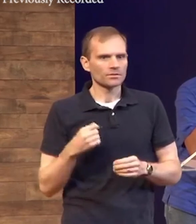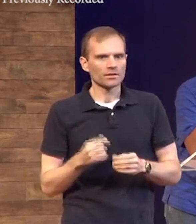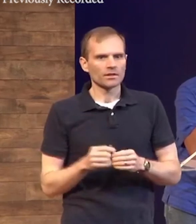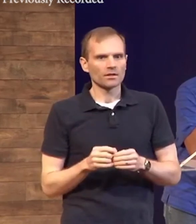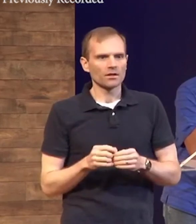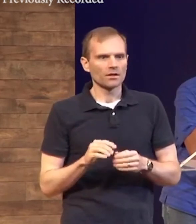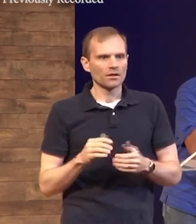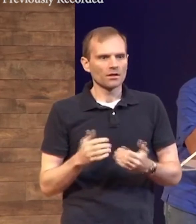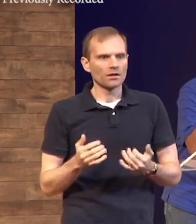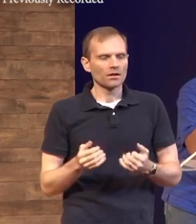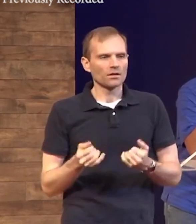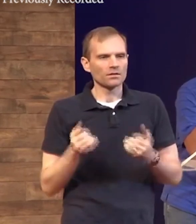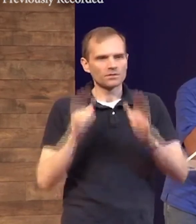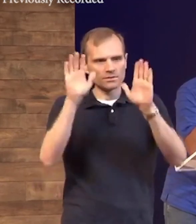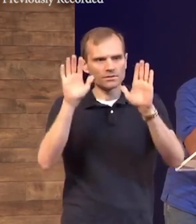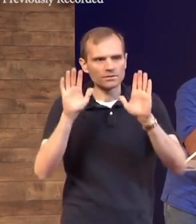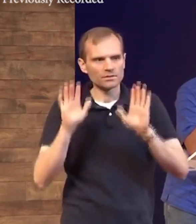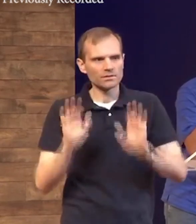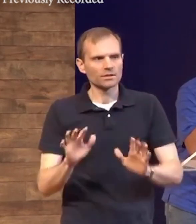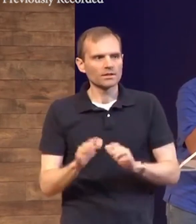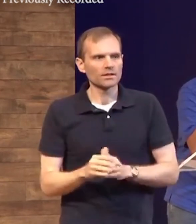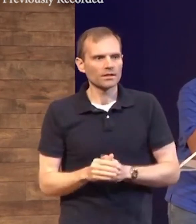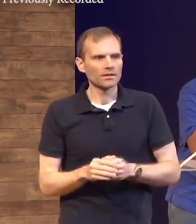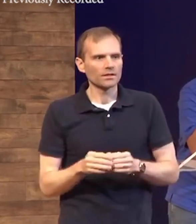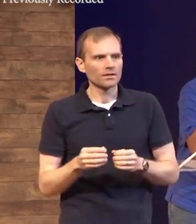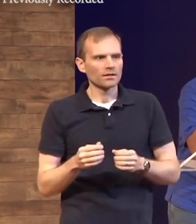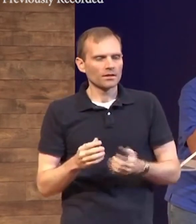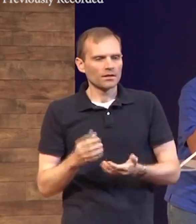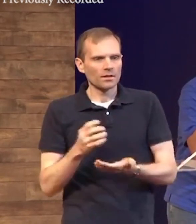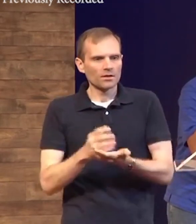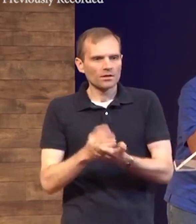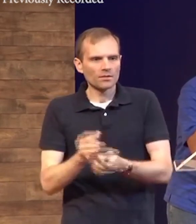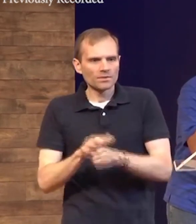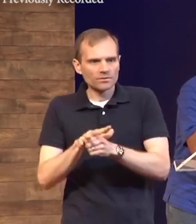cup over and that makes us,